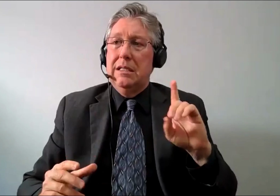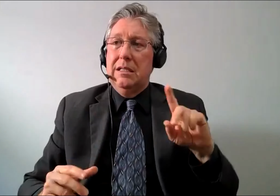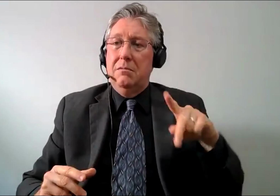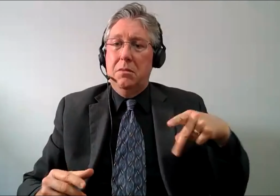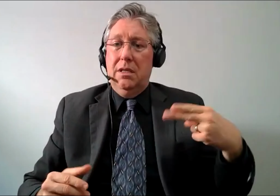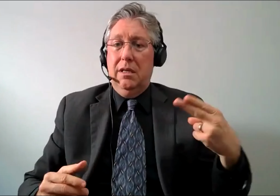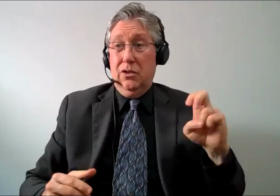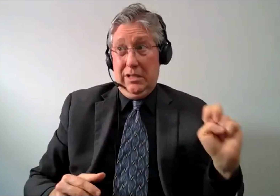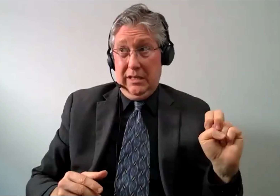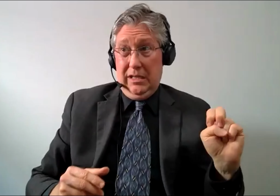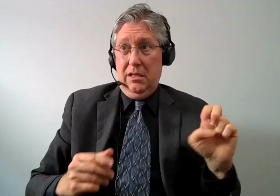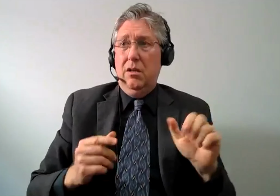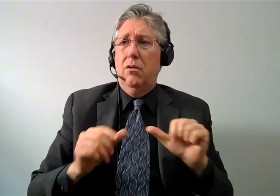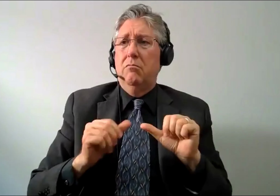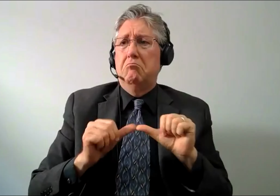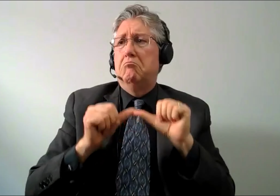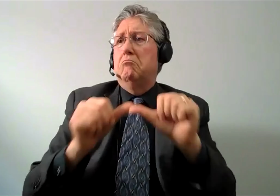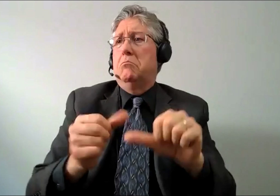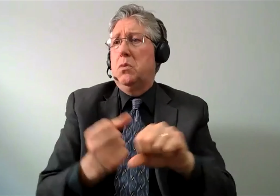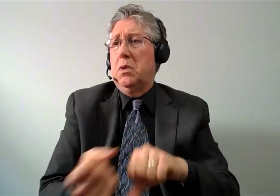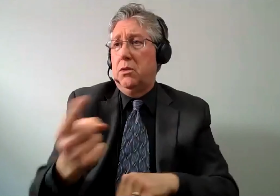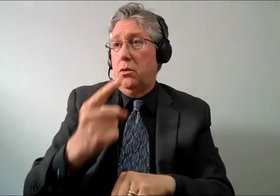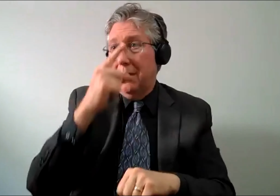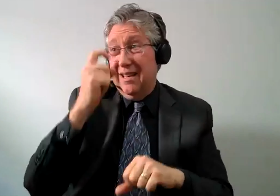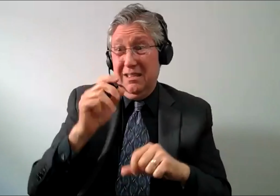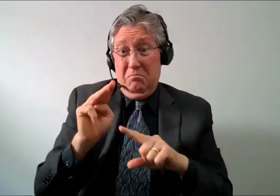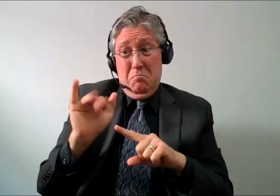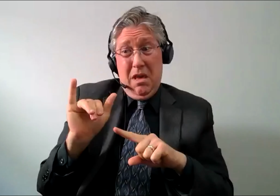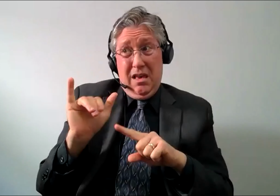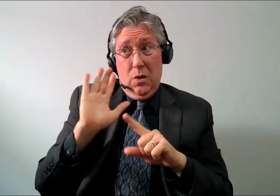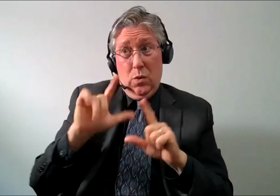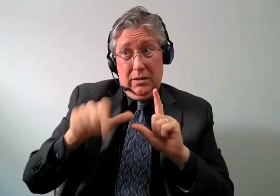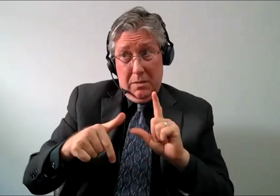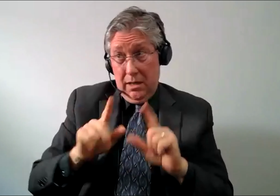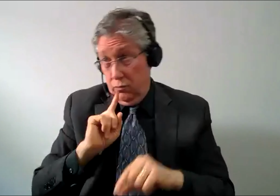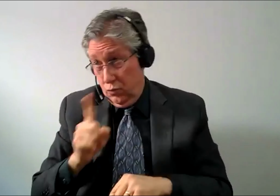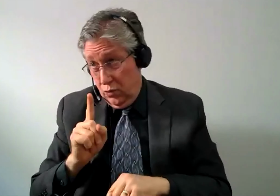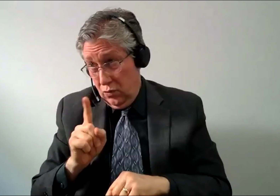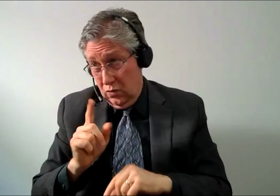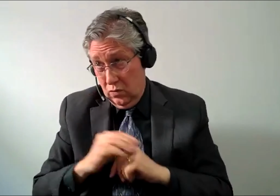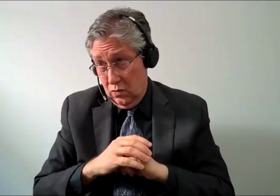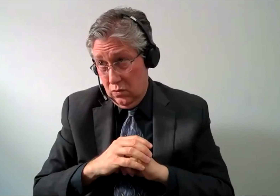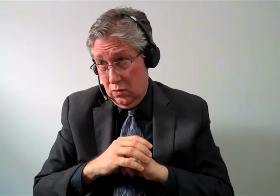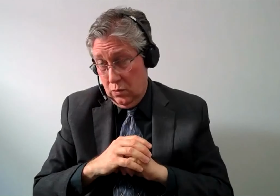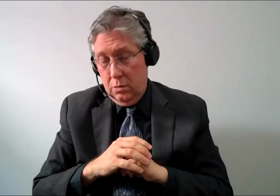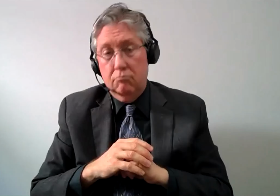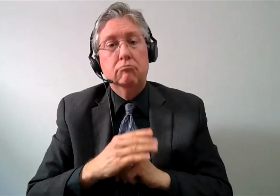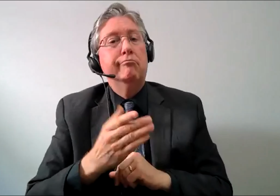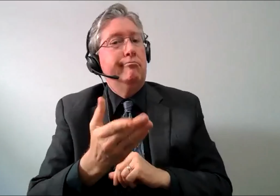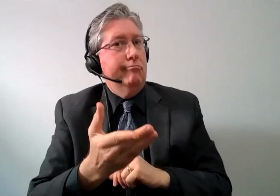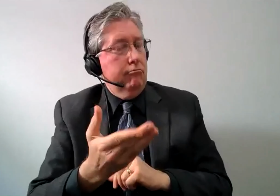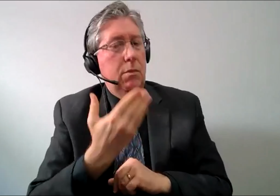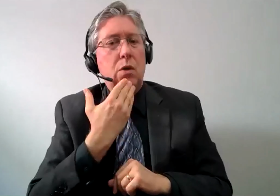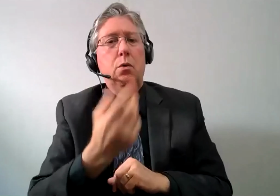it expires in May. I just want to verify that this is the case. Thank you for that question.